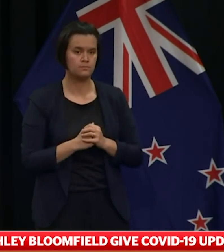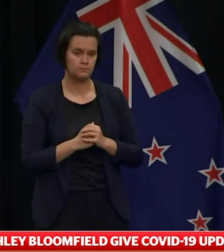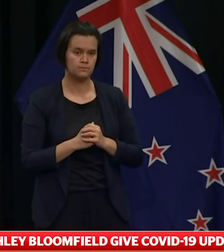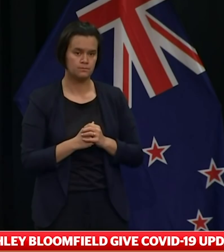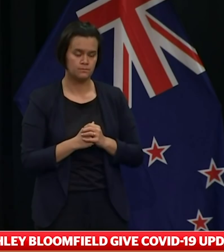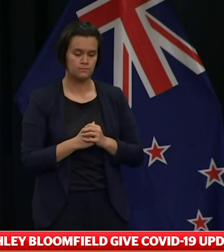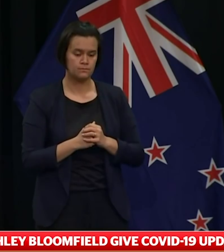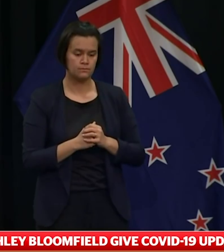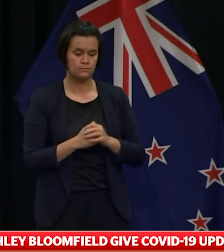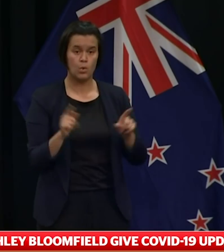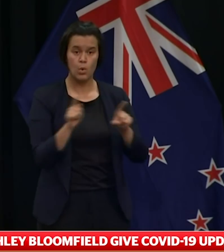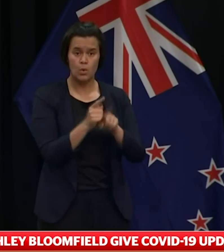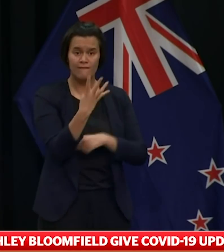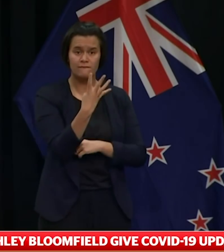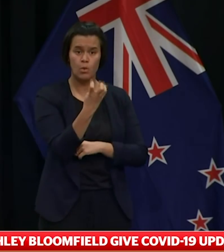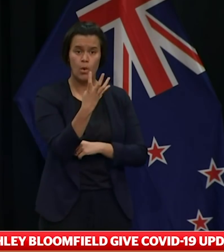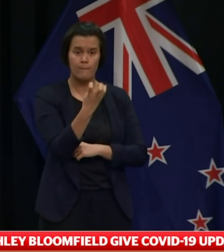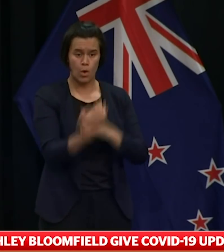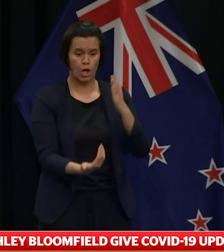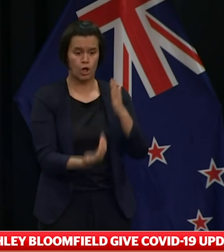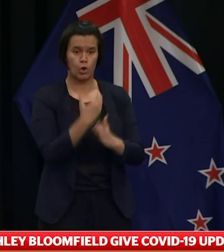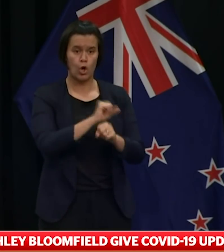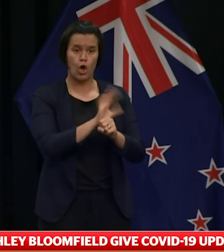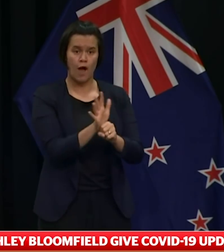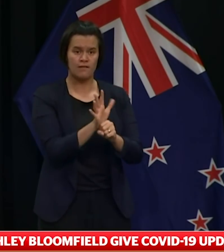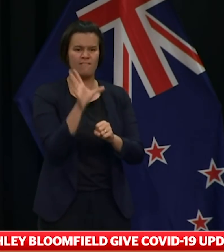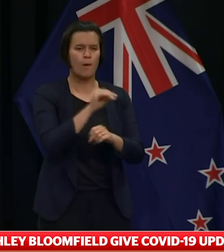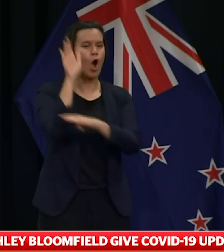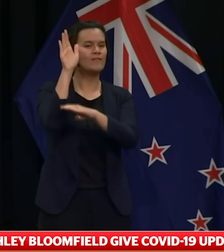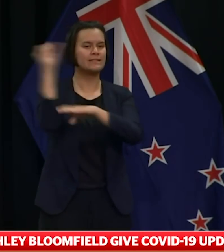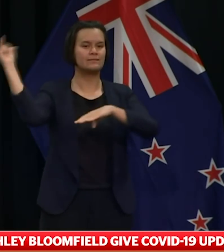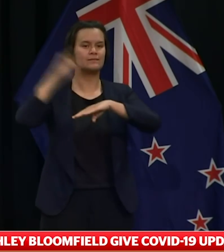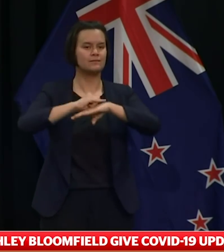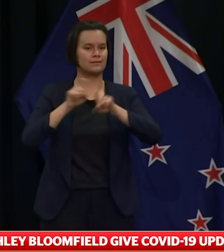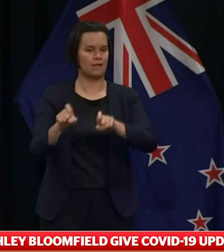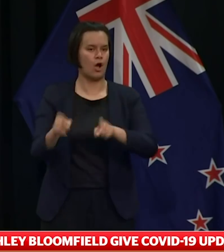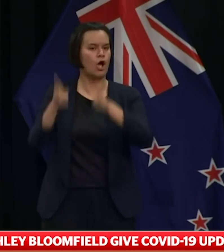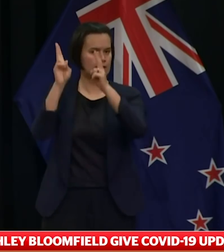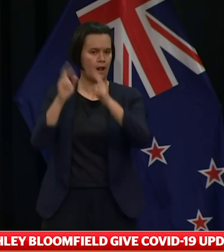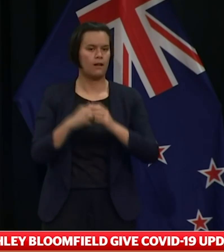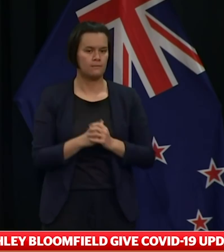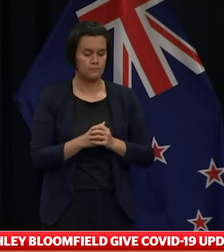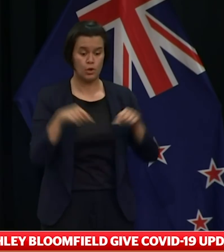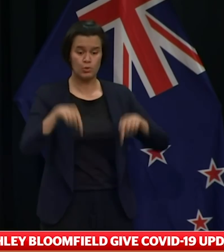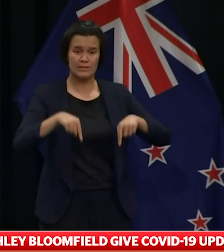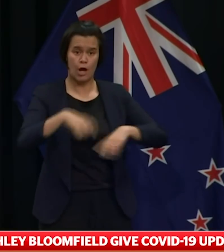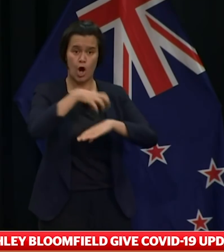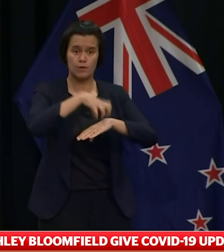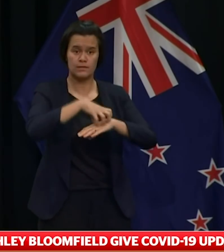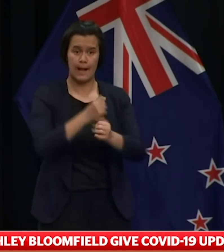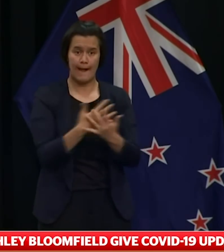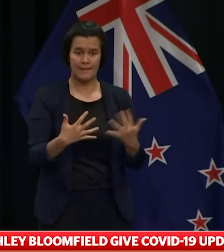are also 4 new cases to report in recent returnees in managed isolation. Today there are 53 people in hospital